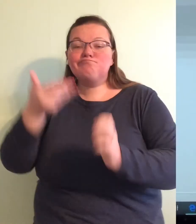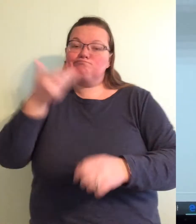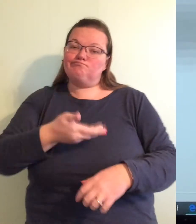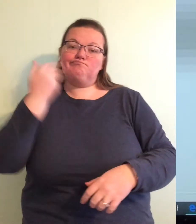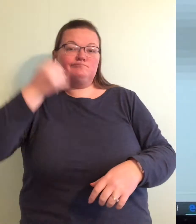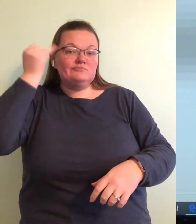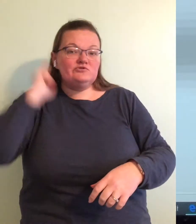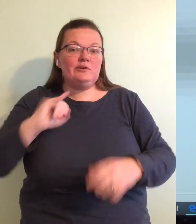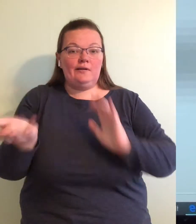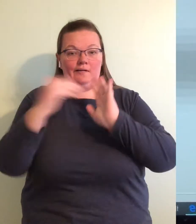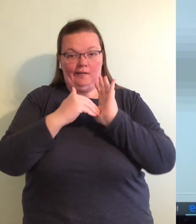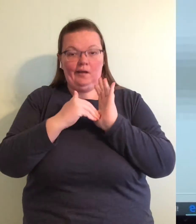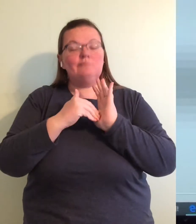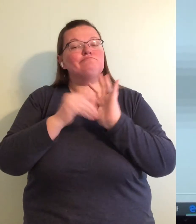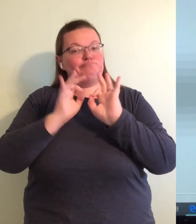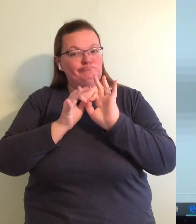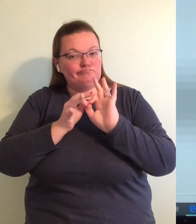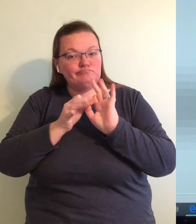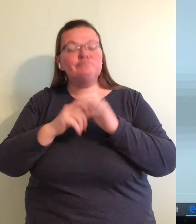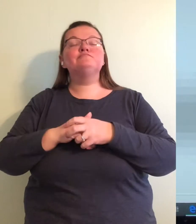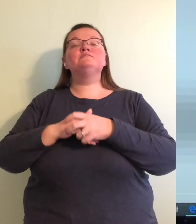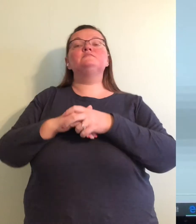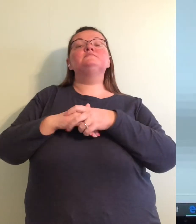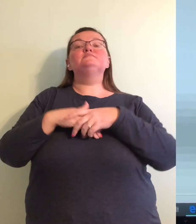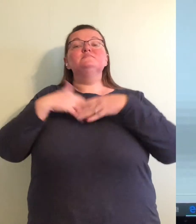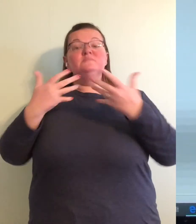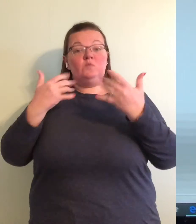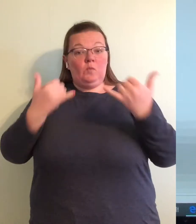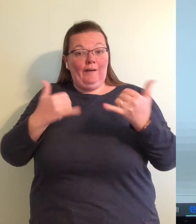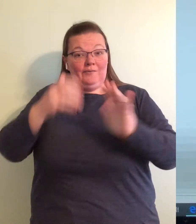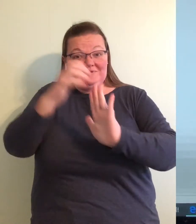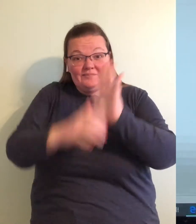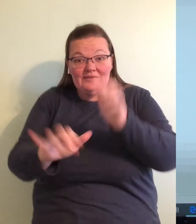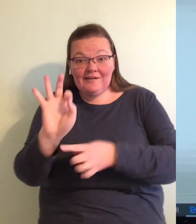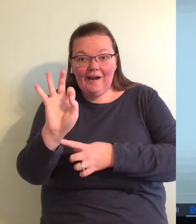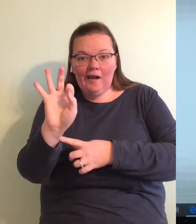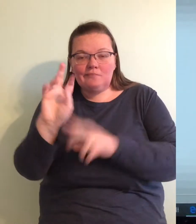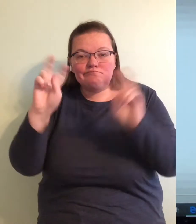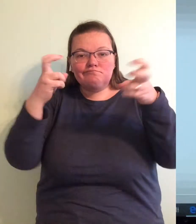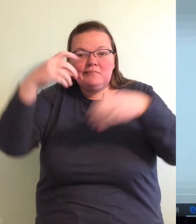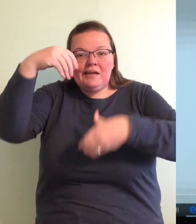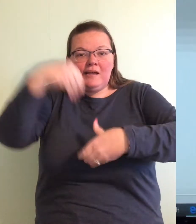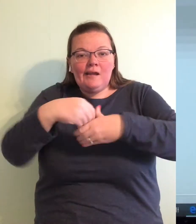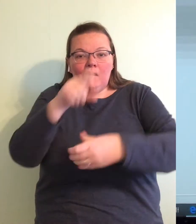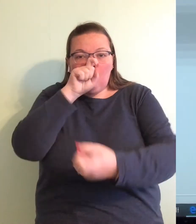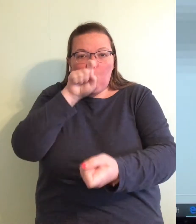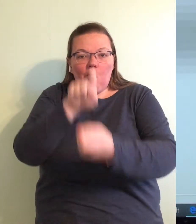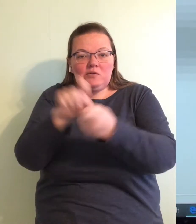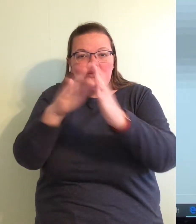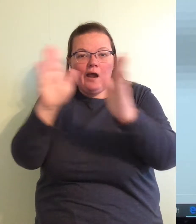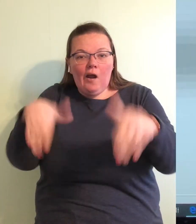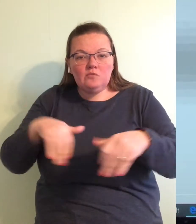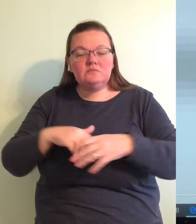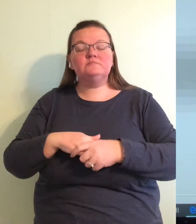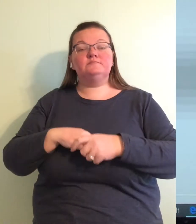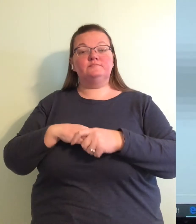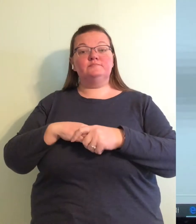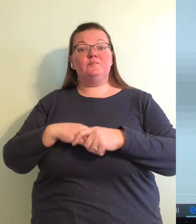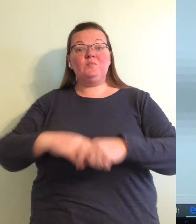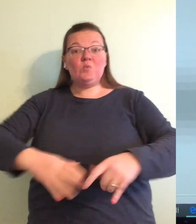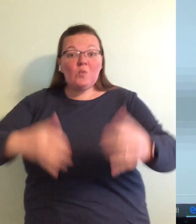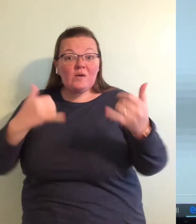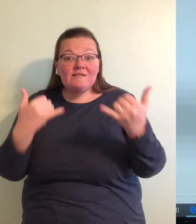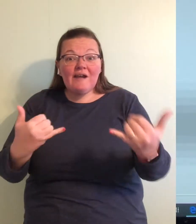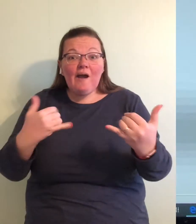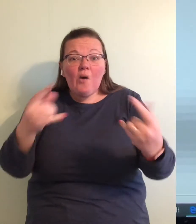lovely interpreter today once again. So we are on Chapter 9, In the Witch's House. And now, of course, you want to